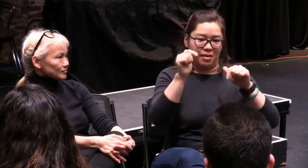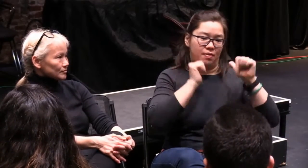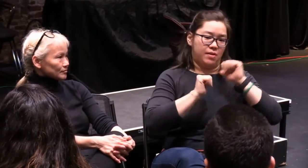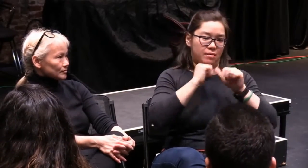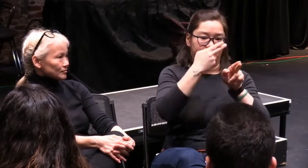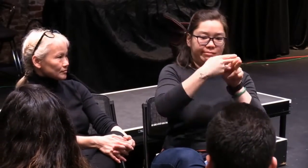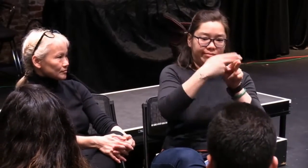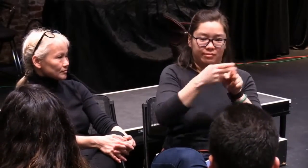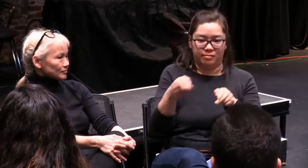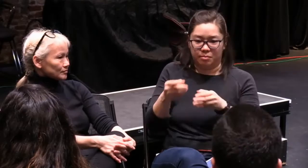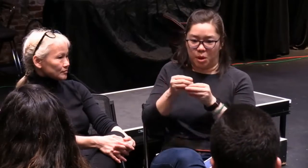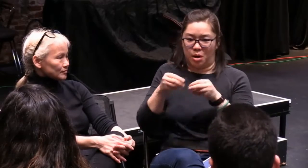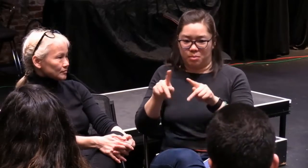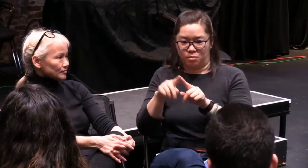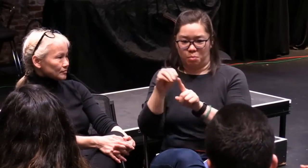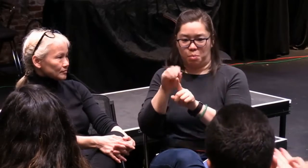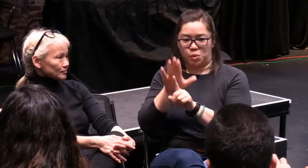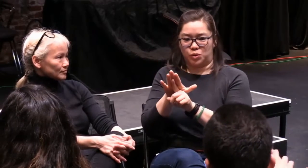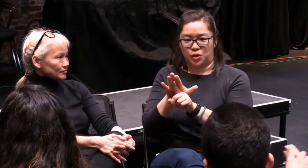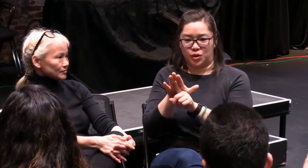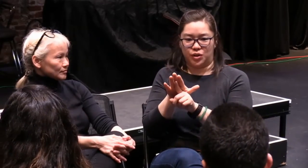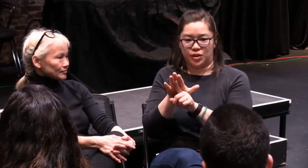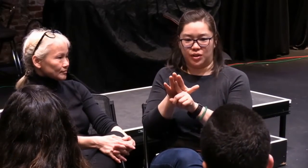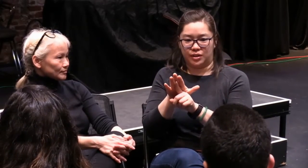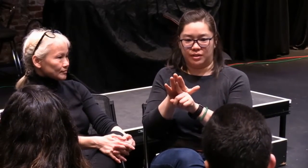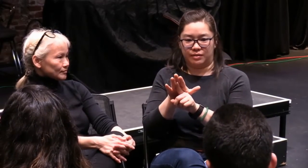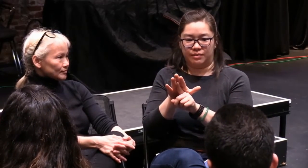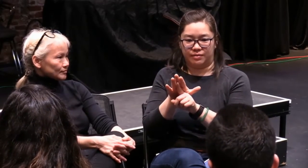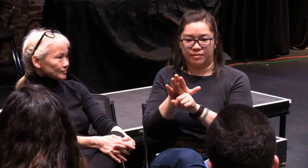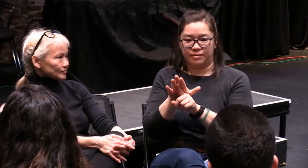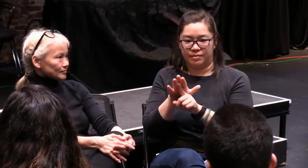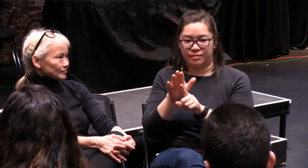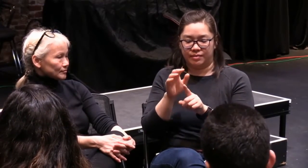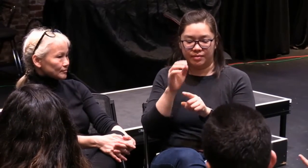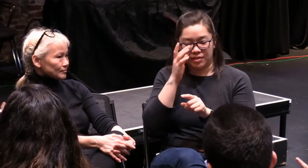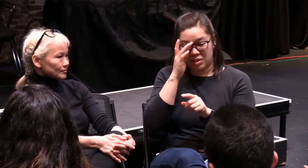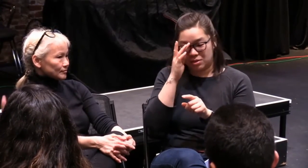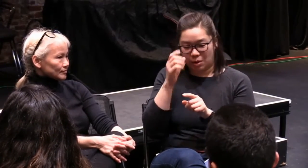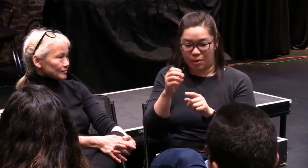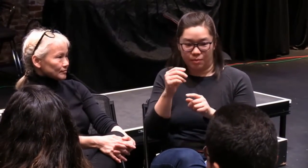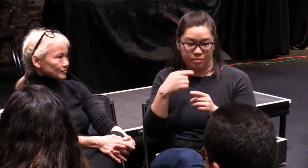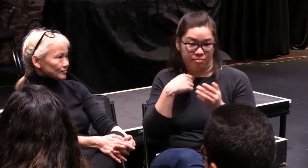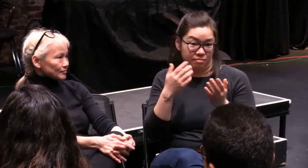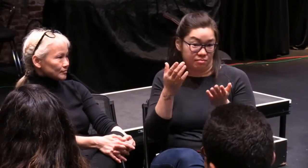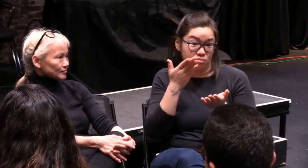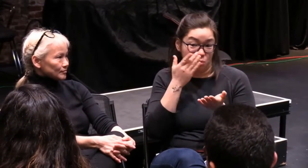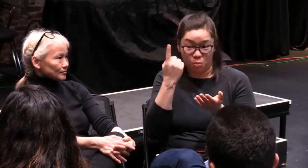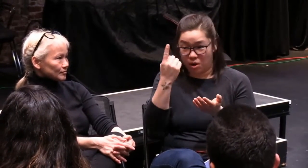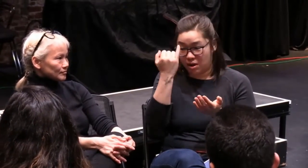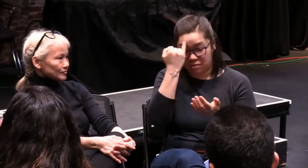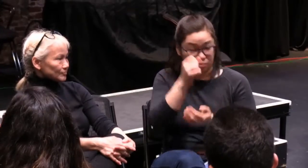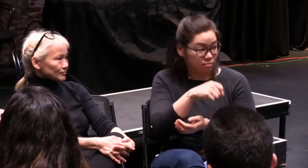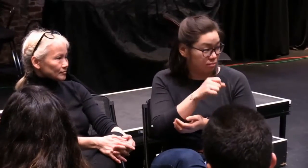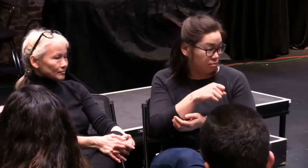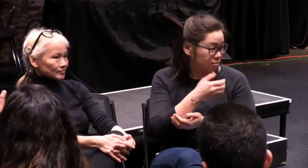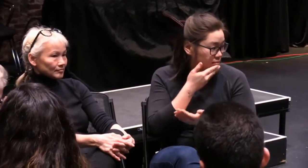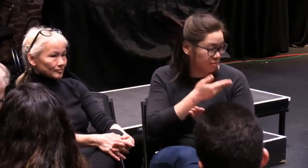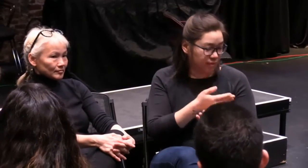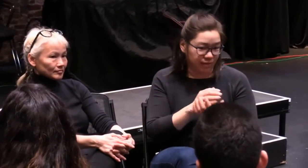directors, producers, people who haven't had a chance to make a name for themselves, to gain some exposure opportunities. But yeah,